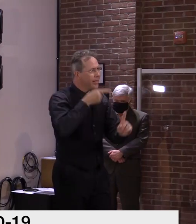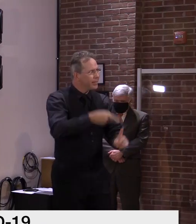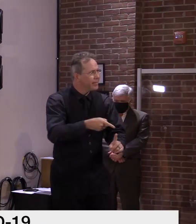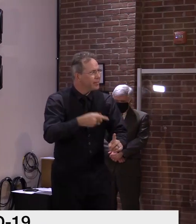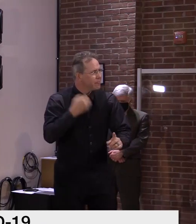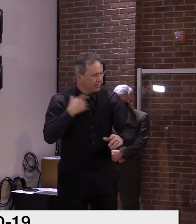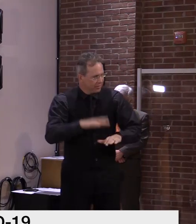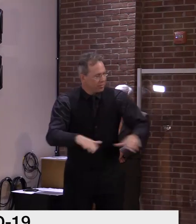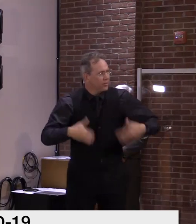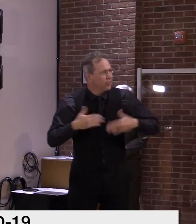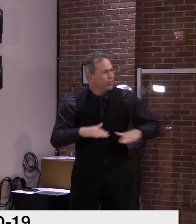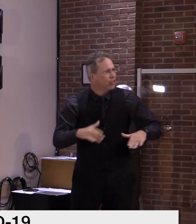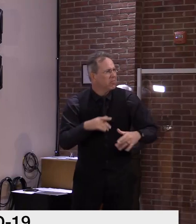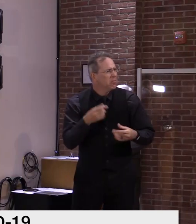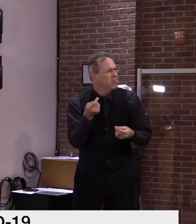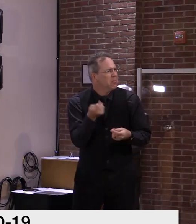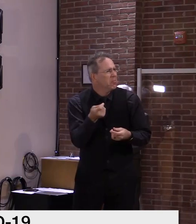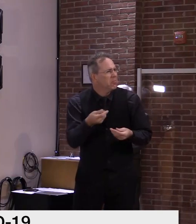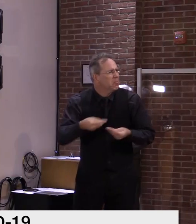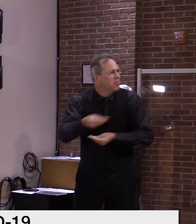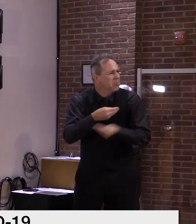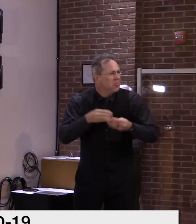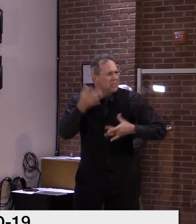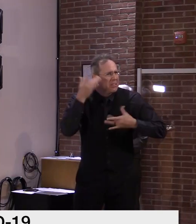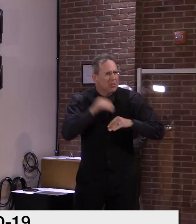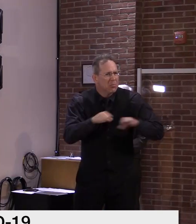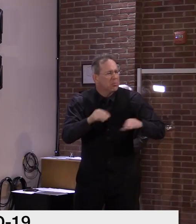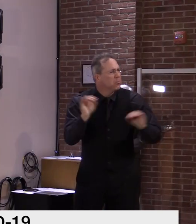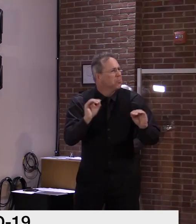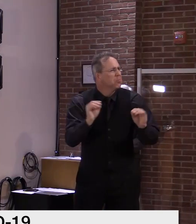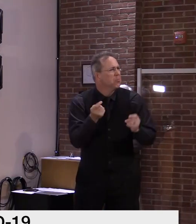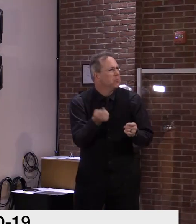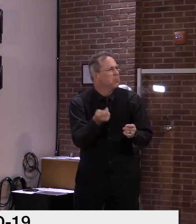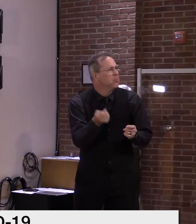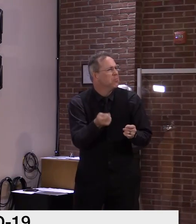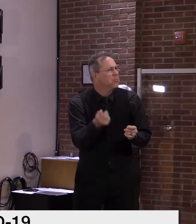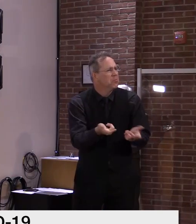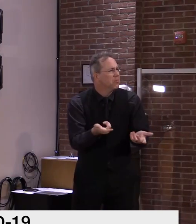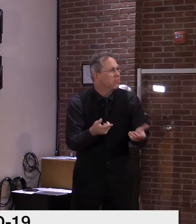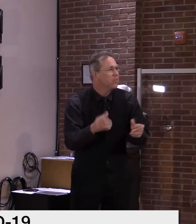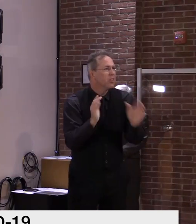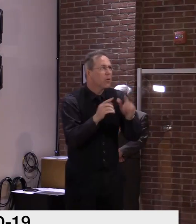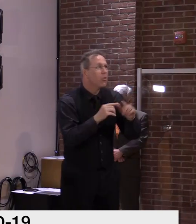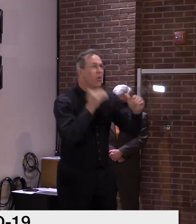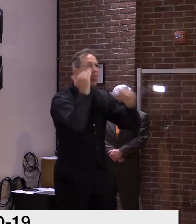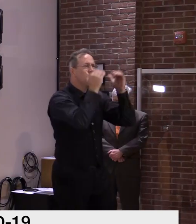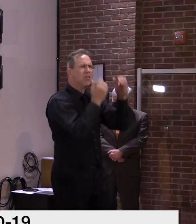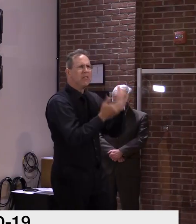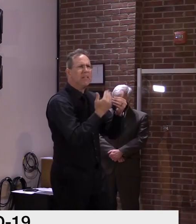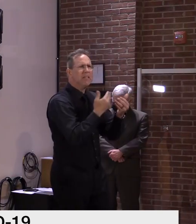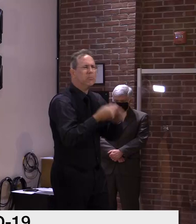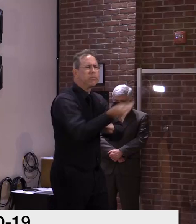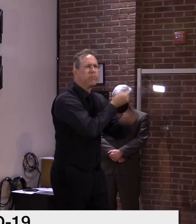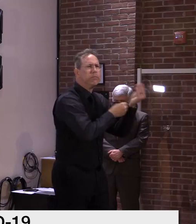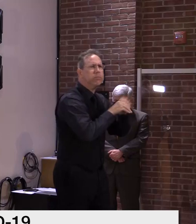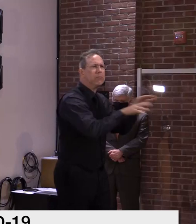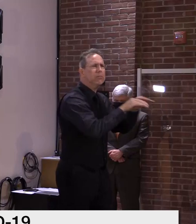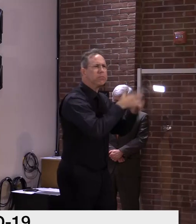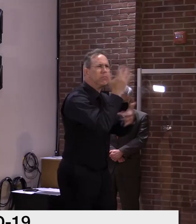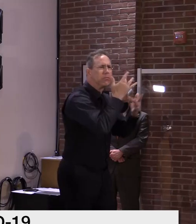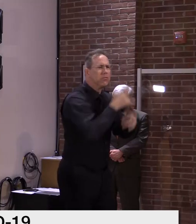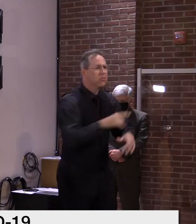they were not vectoring it to each other or to the adults in their world. So that's very important